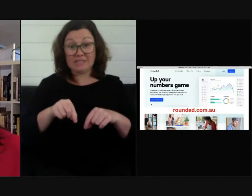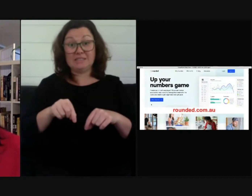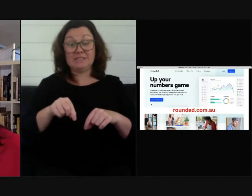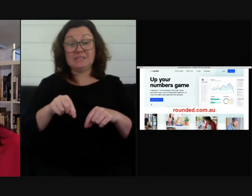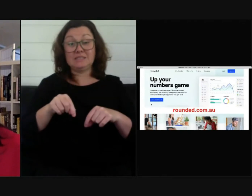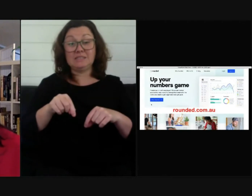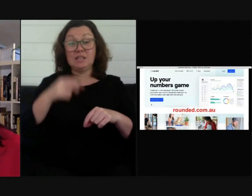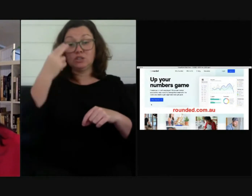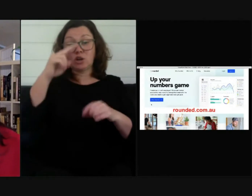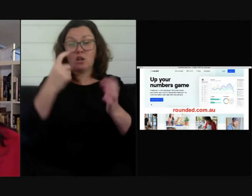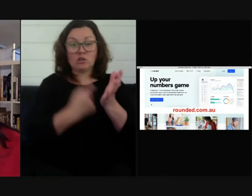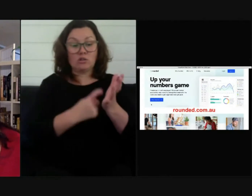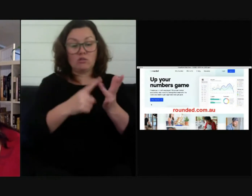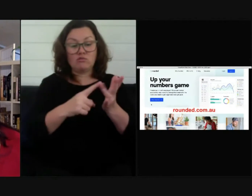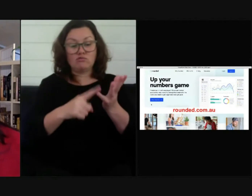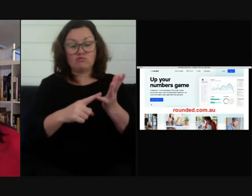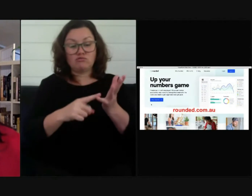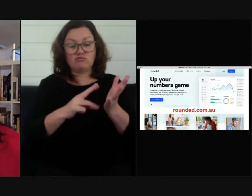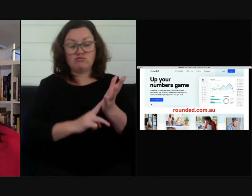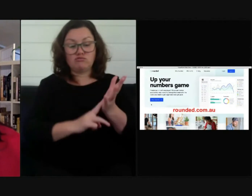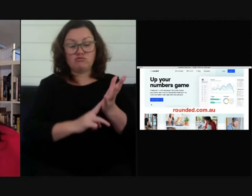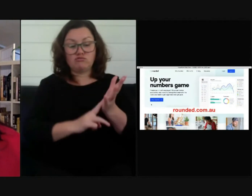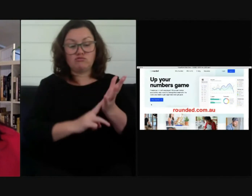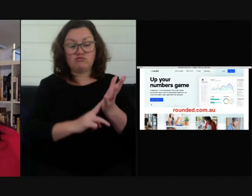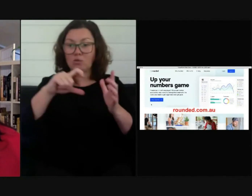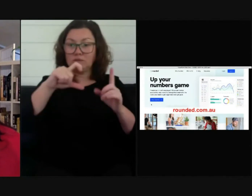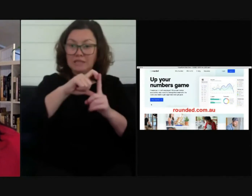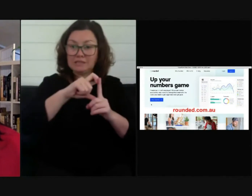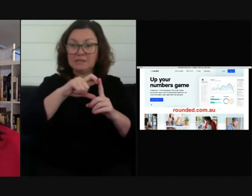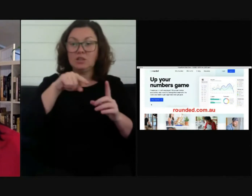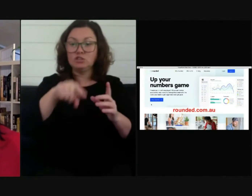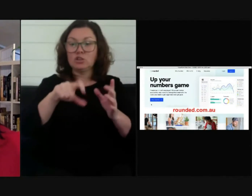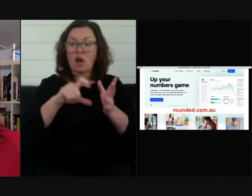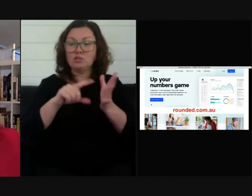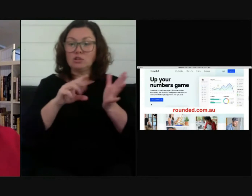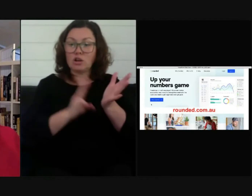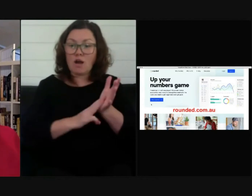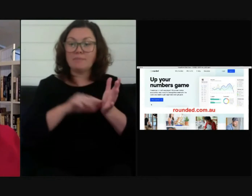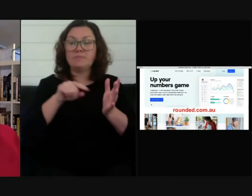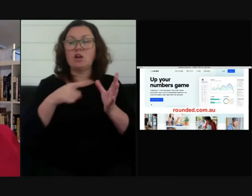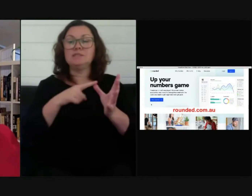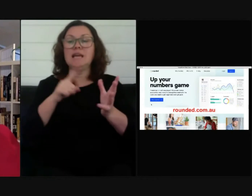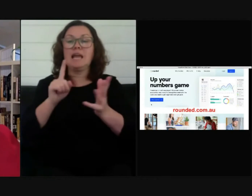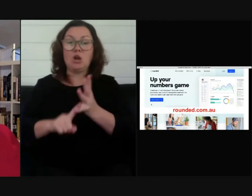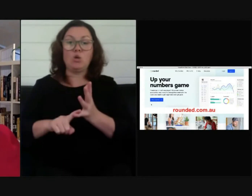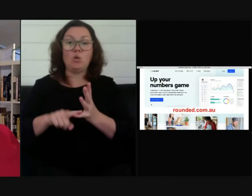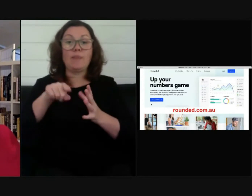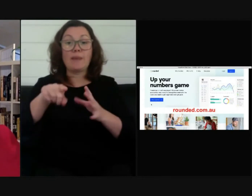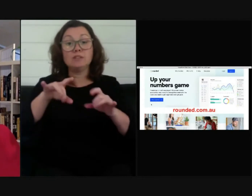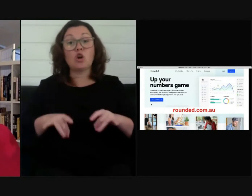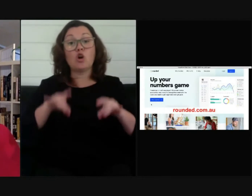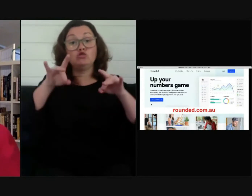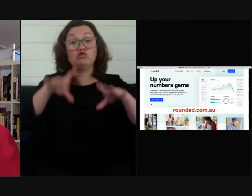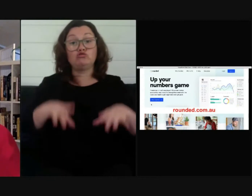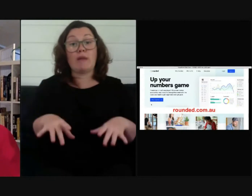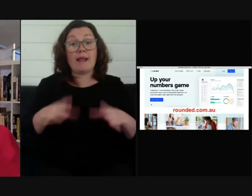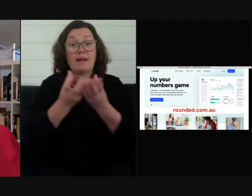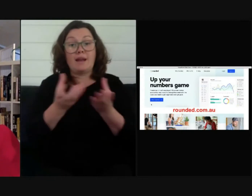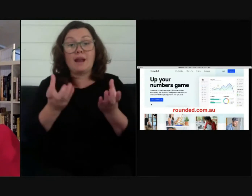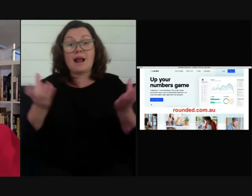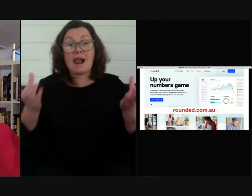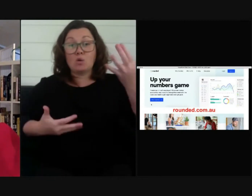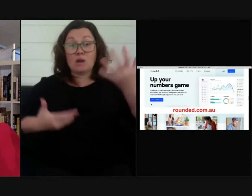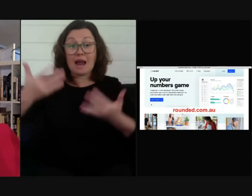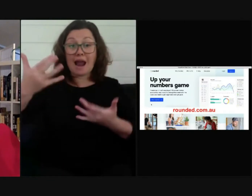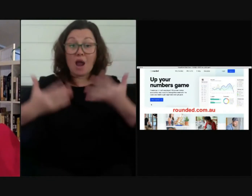rounded.com.au. Rounded is an Australian cloud accounting system, and they do cost money.